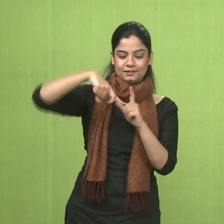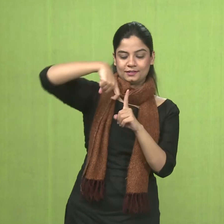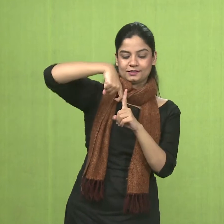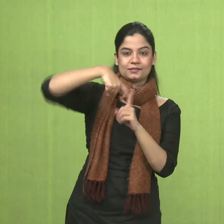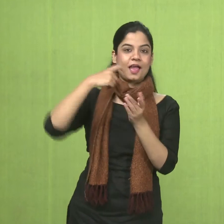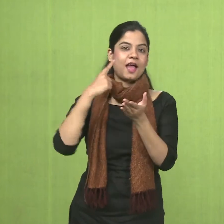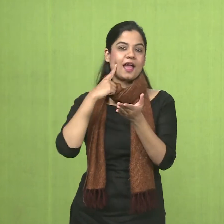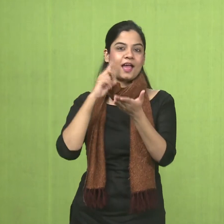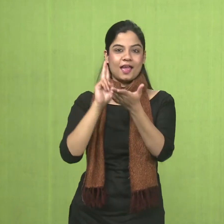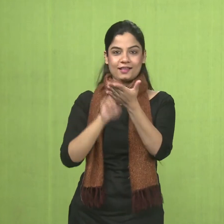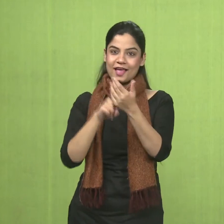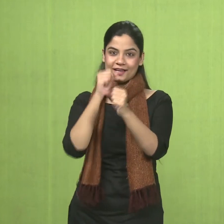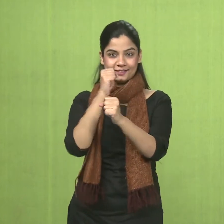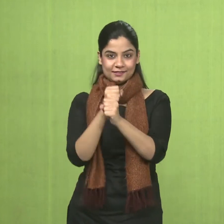Baking cake.